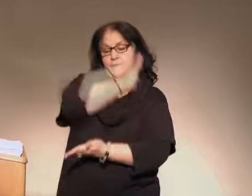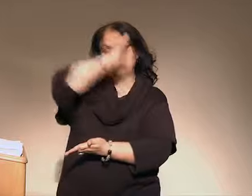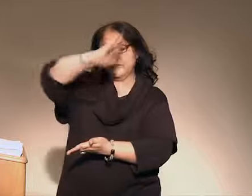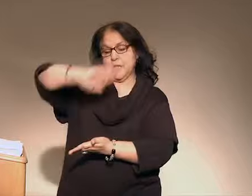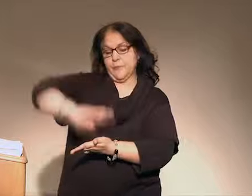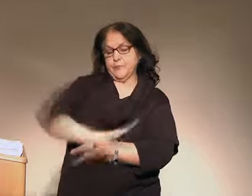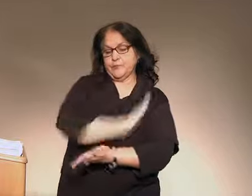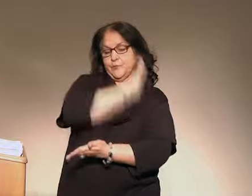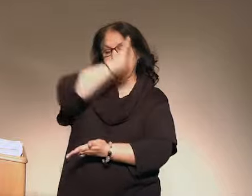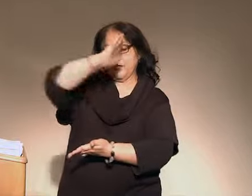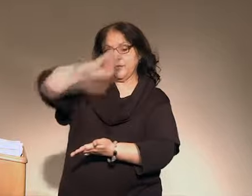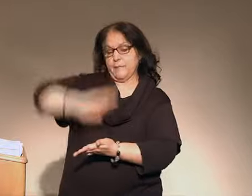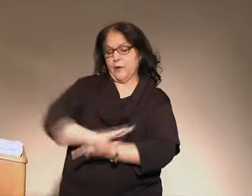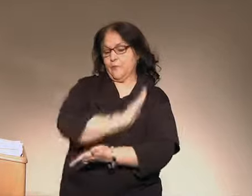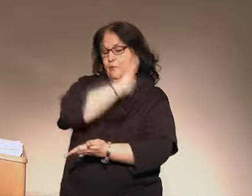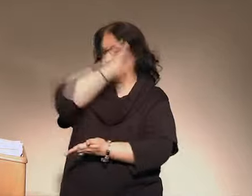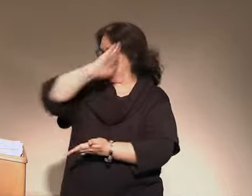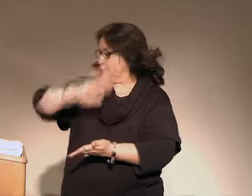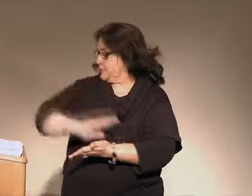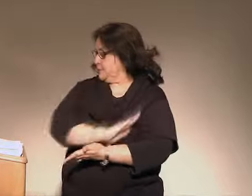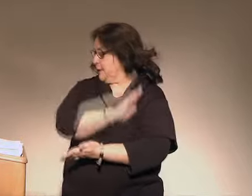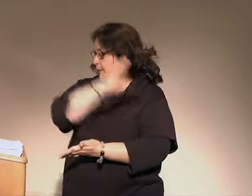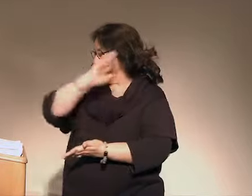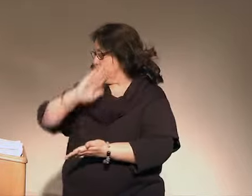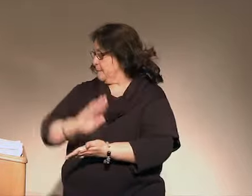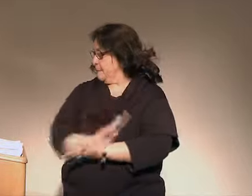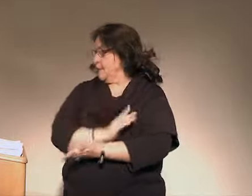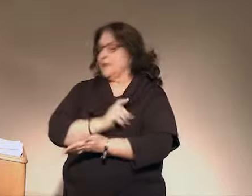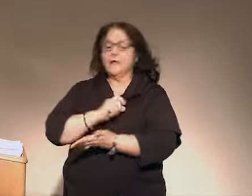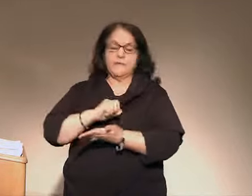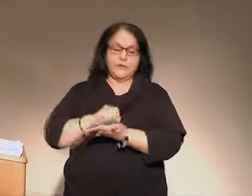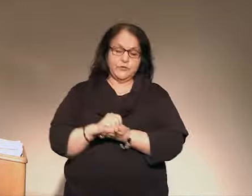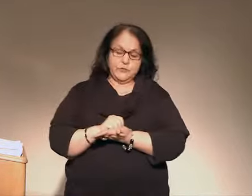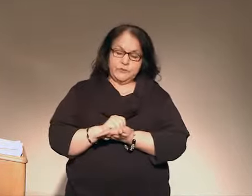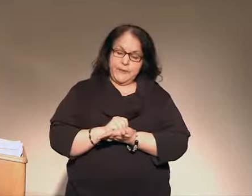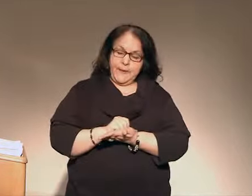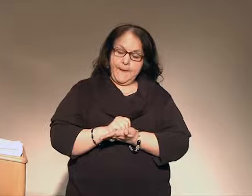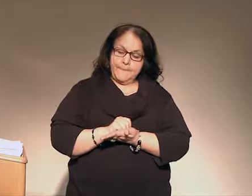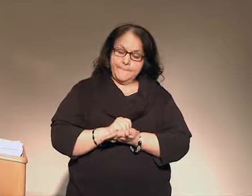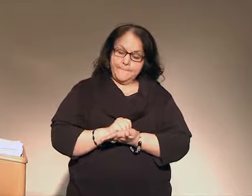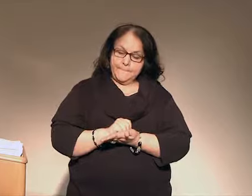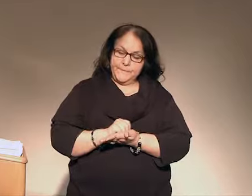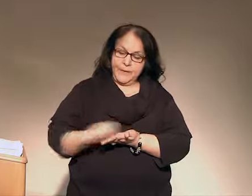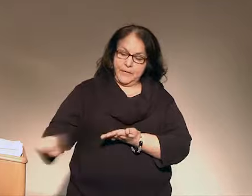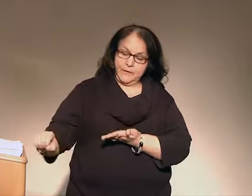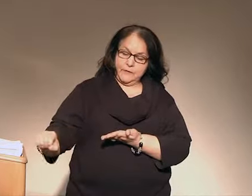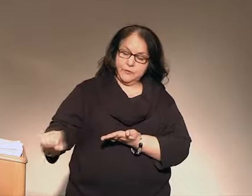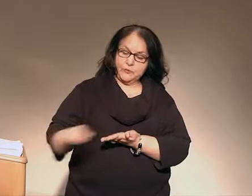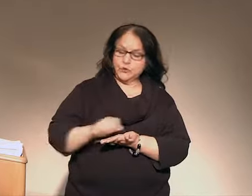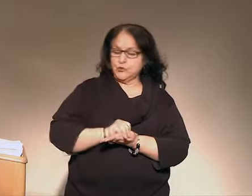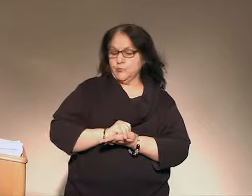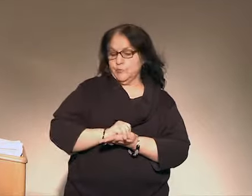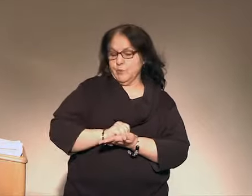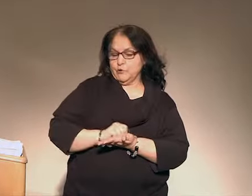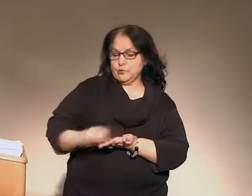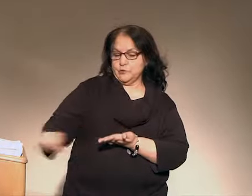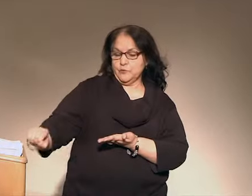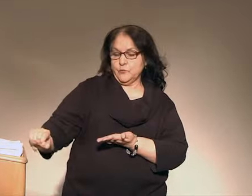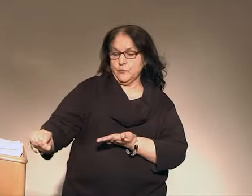facing the opposite way in a backward motion. So this is paper. The next one is pen. So just a motion, one